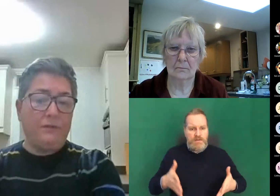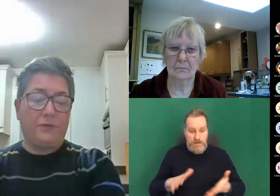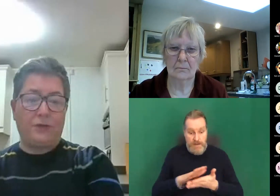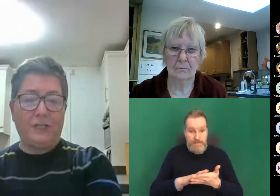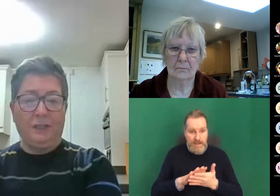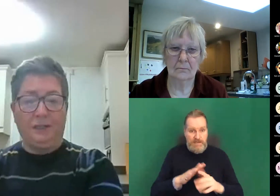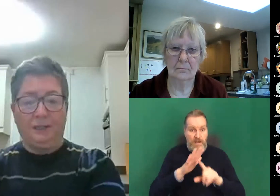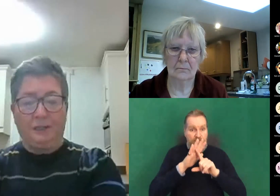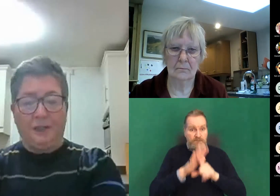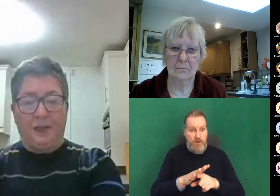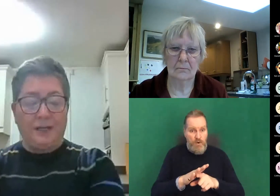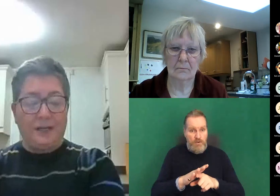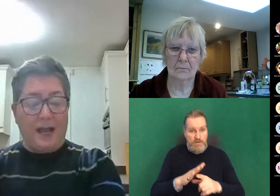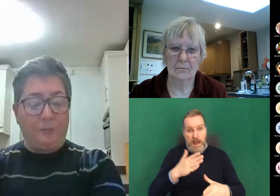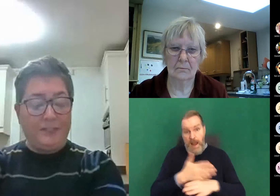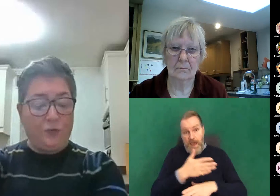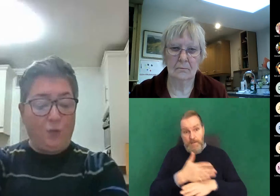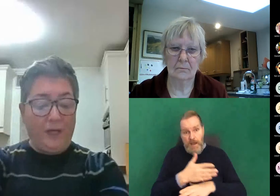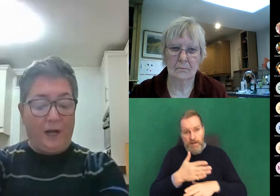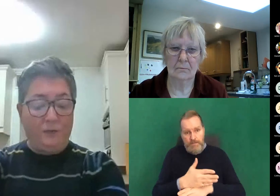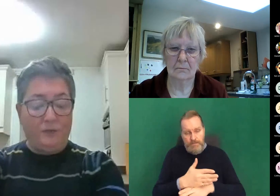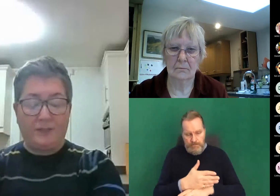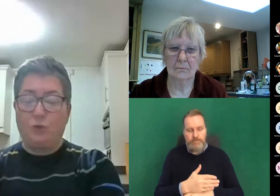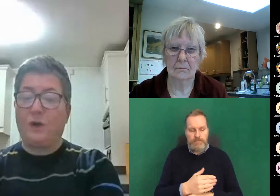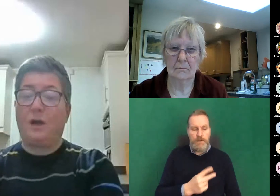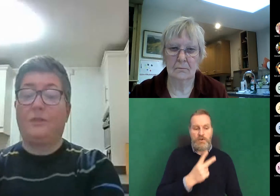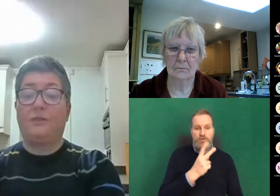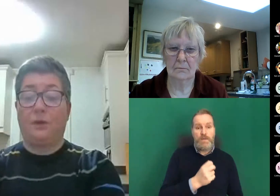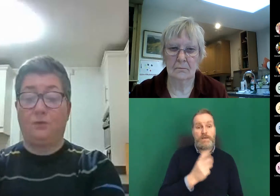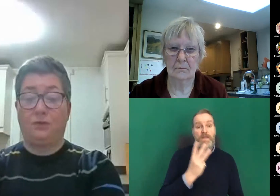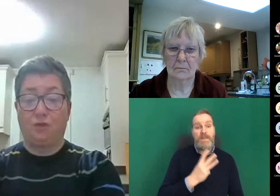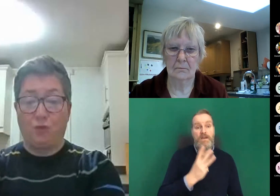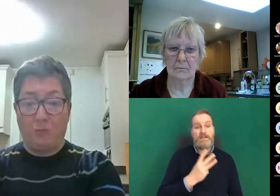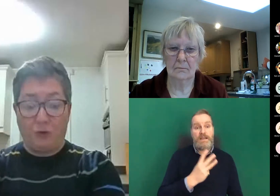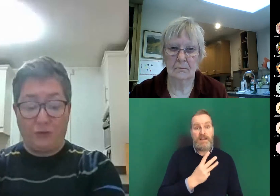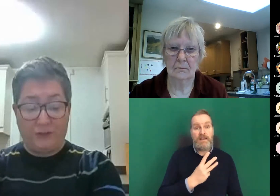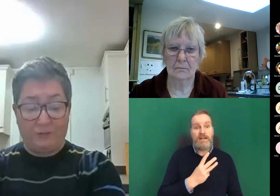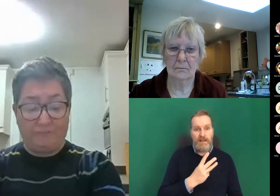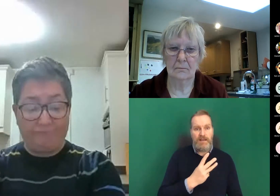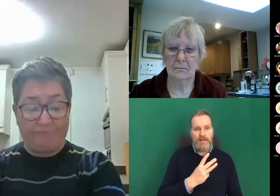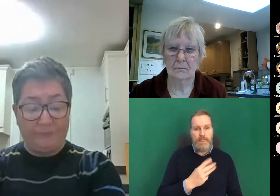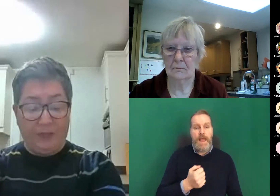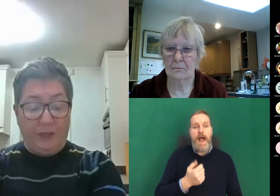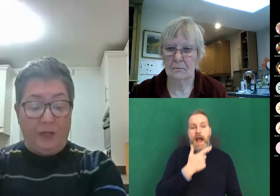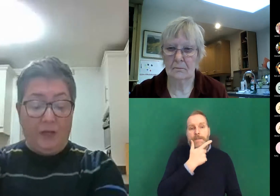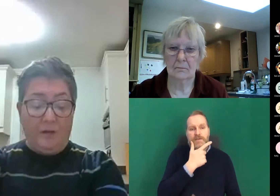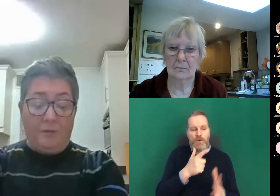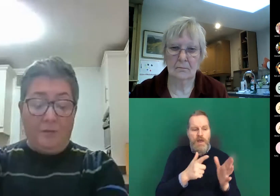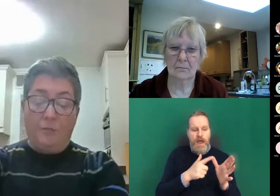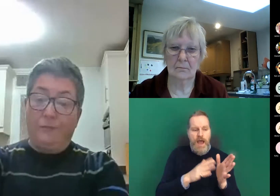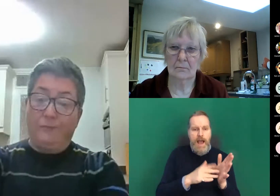in 2013, in an Amazon warehouse, there were 1,000 robots.